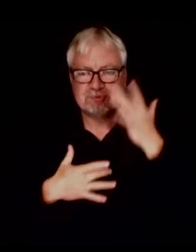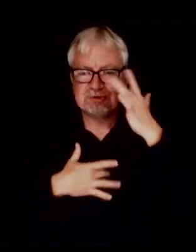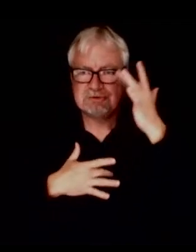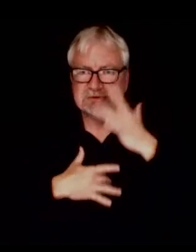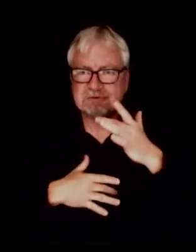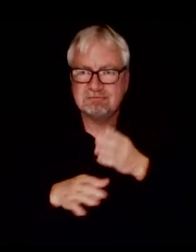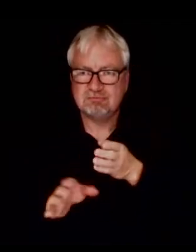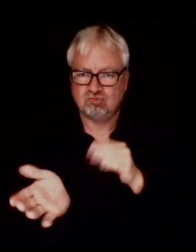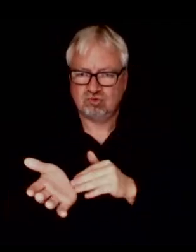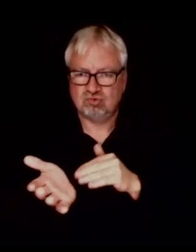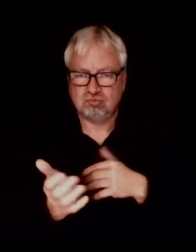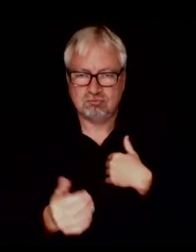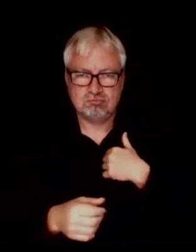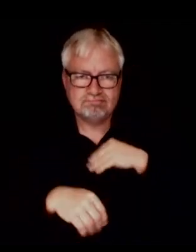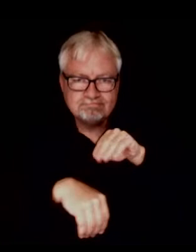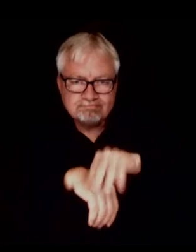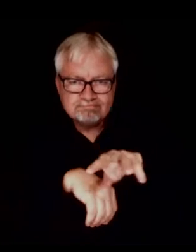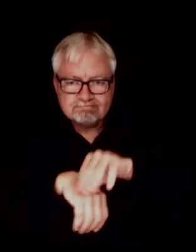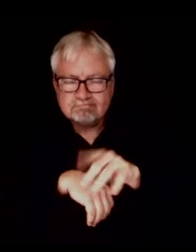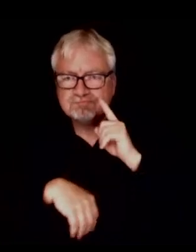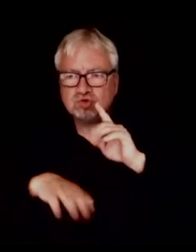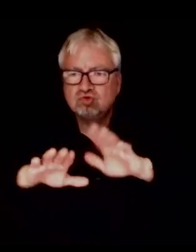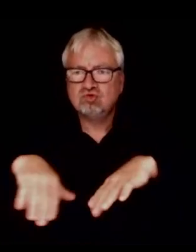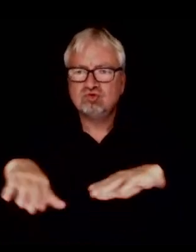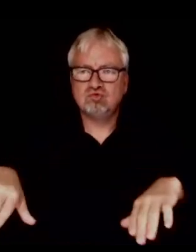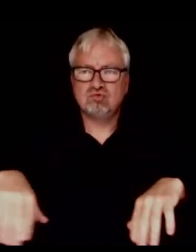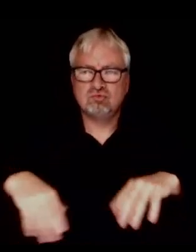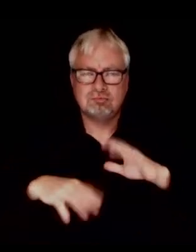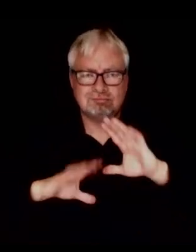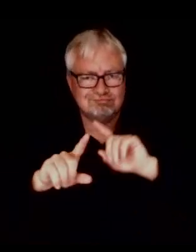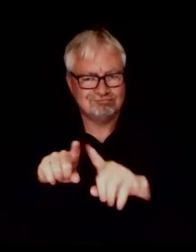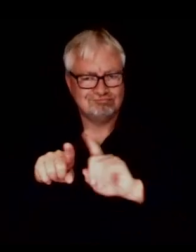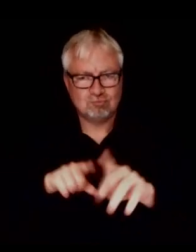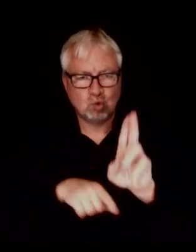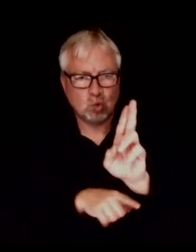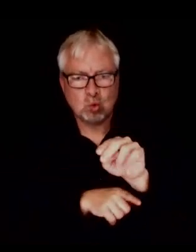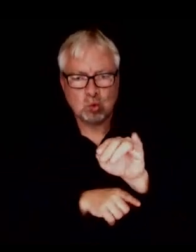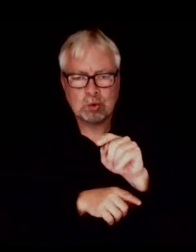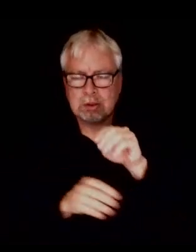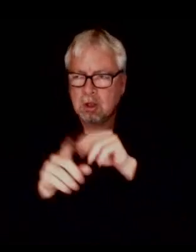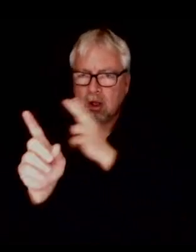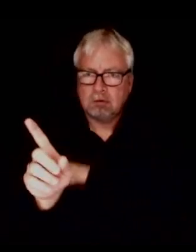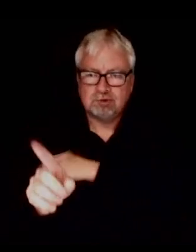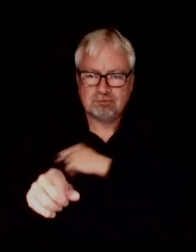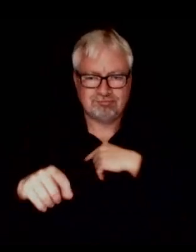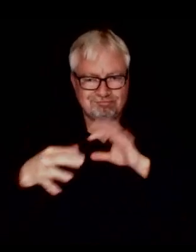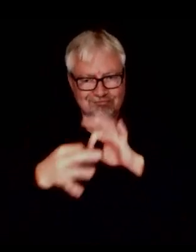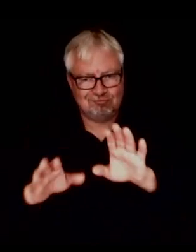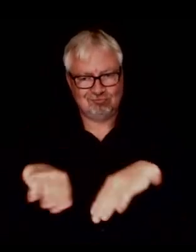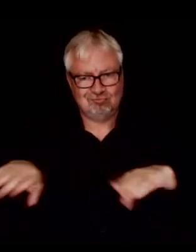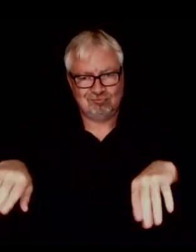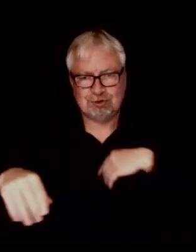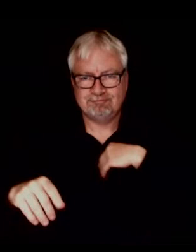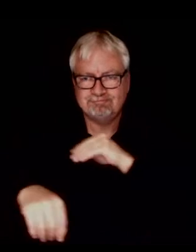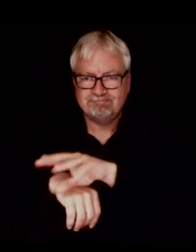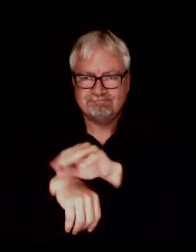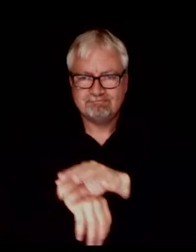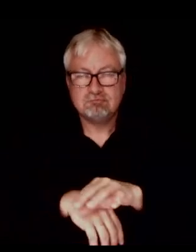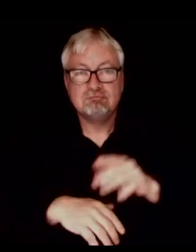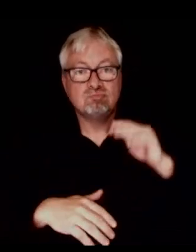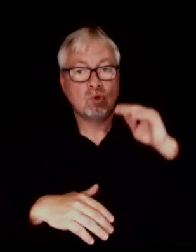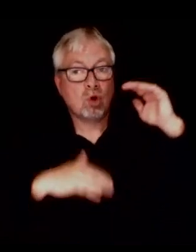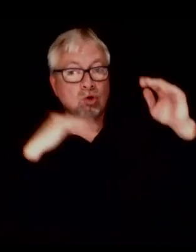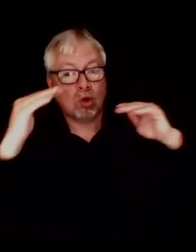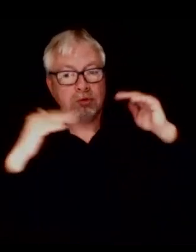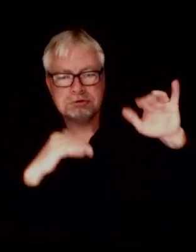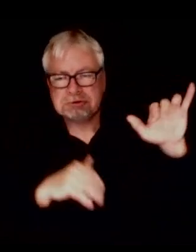of the hospital, including the pediatric intensive care unit. As has been the case for adults, children's lives have been turned upside down by